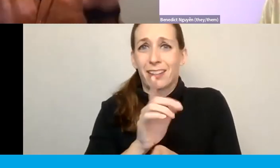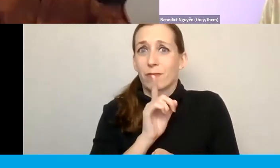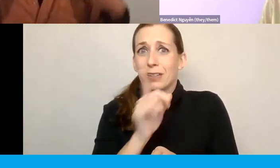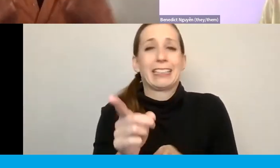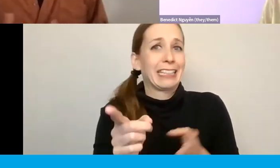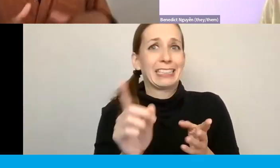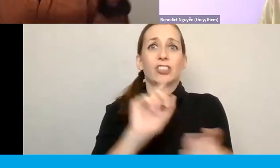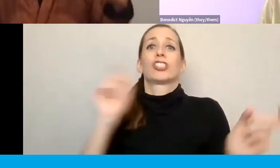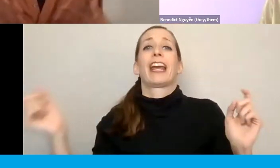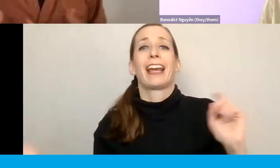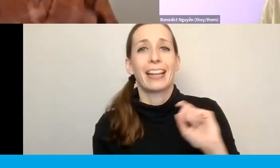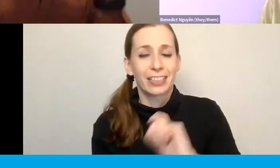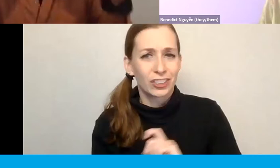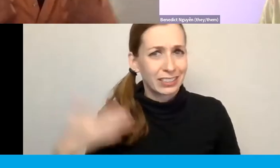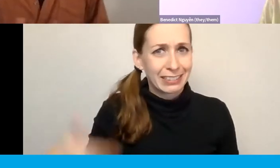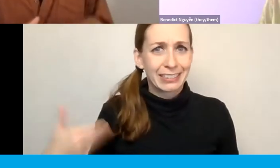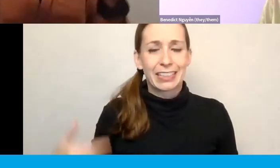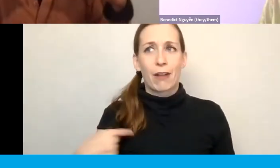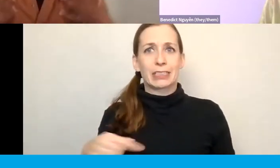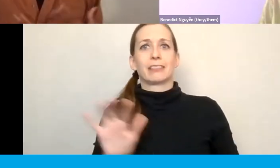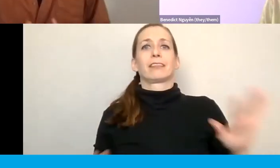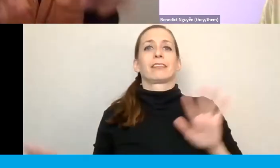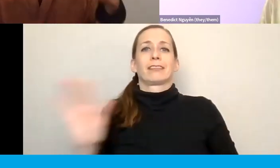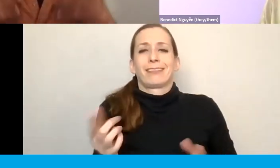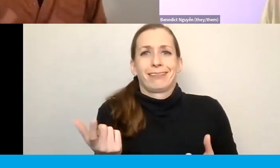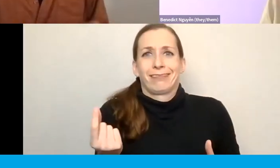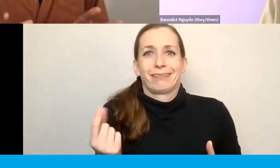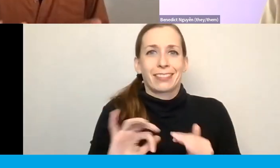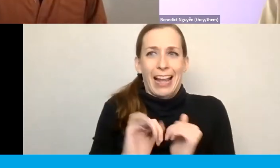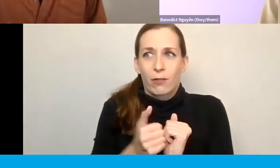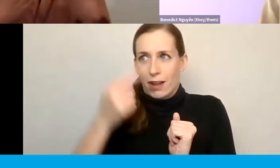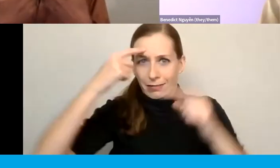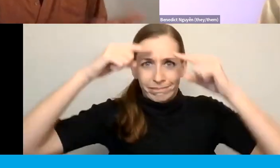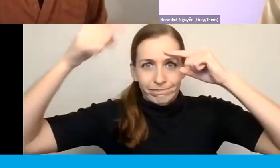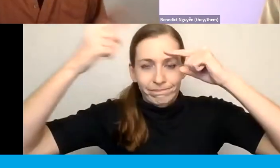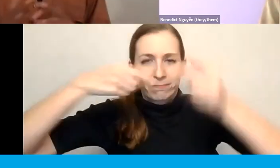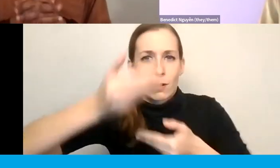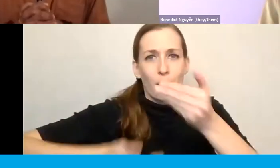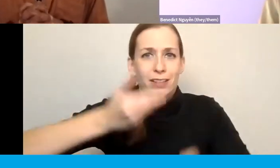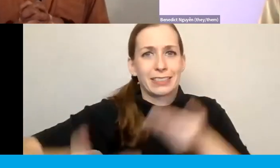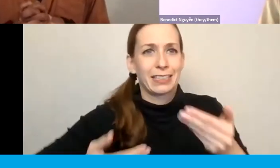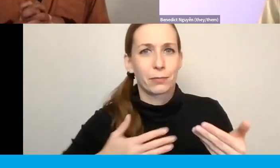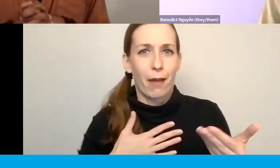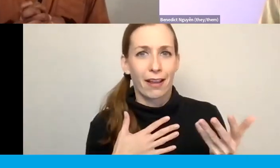I needed somewhere to sort of like process and dump my thoughts and maybe